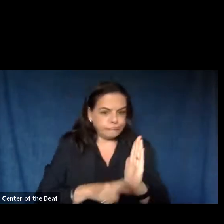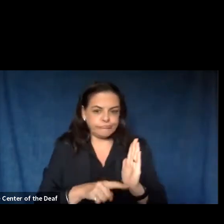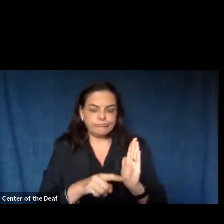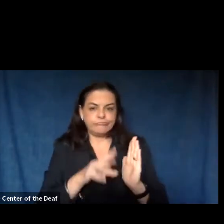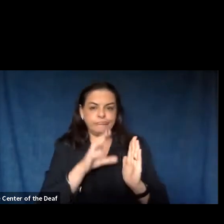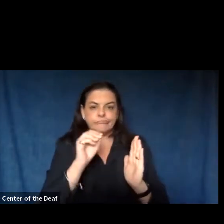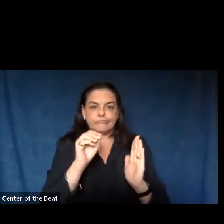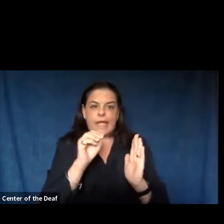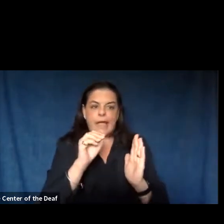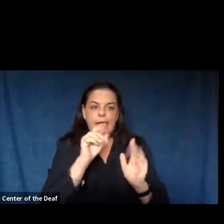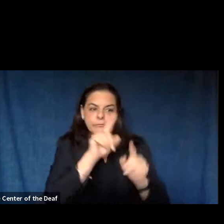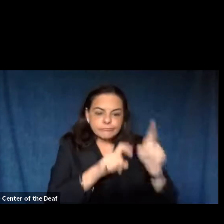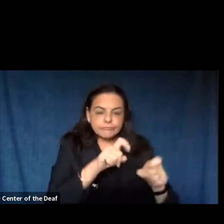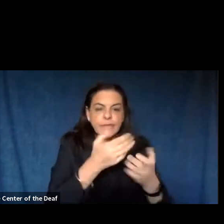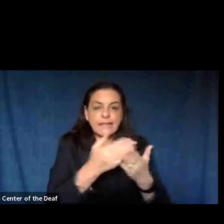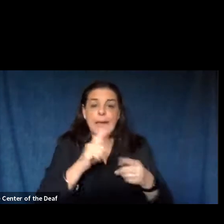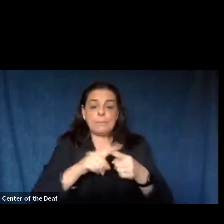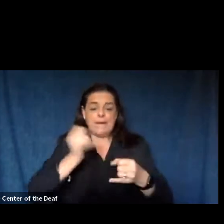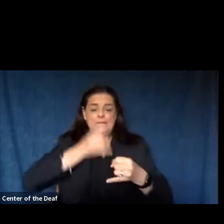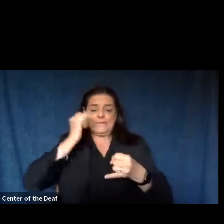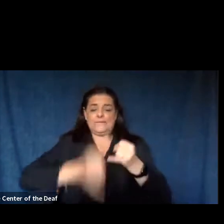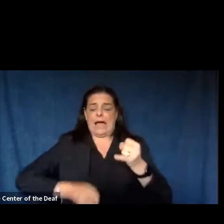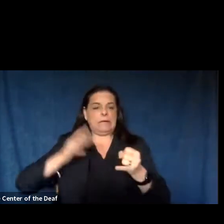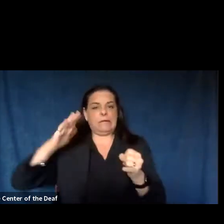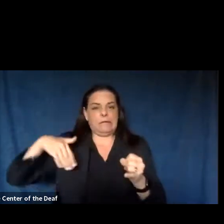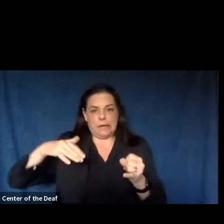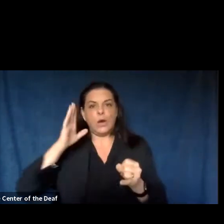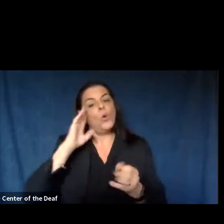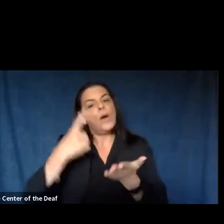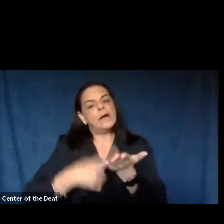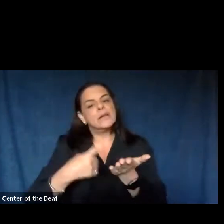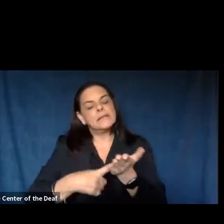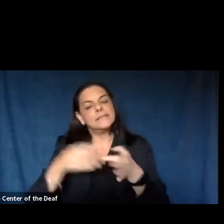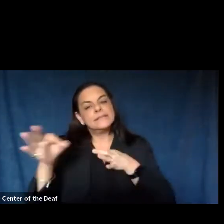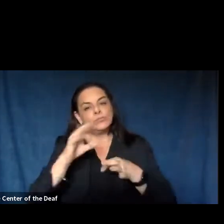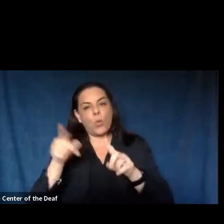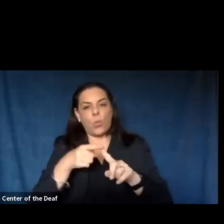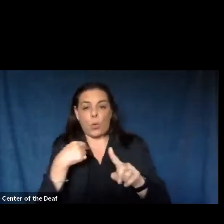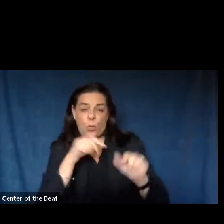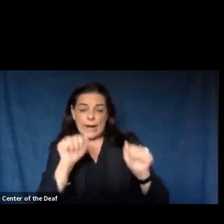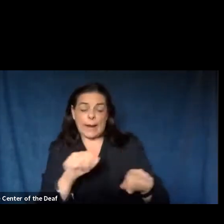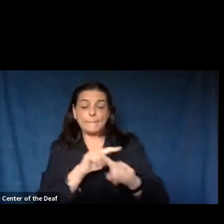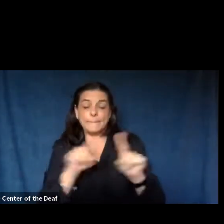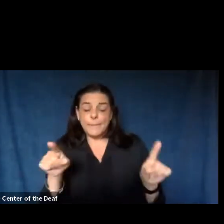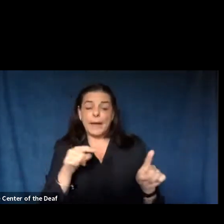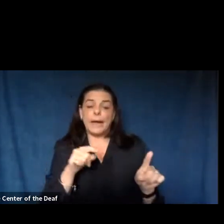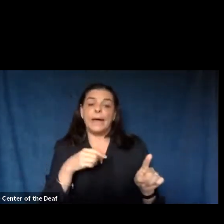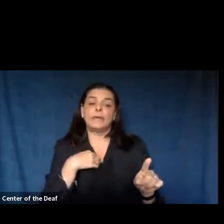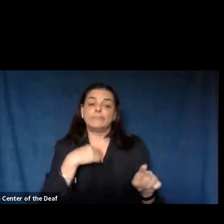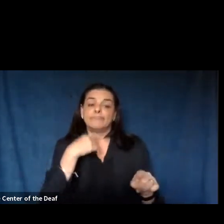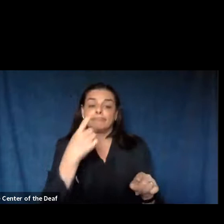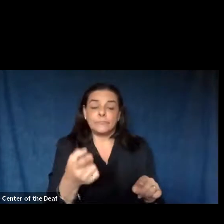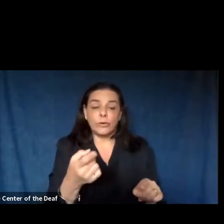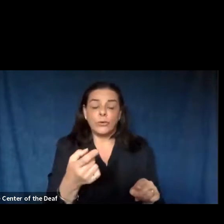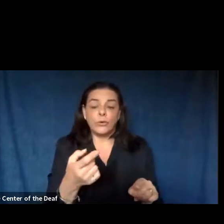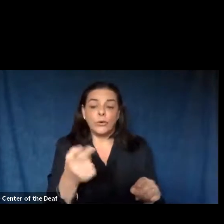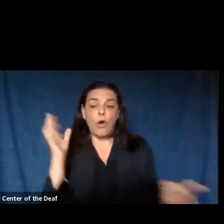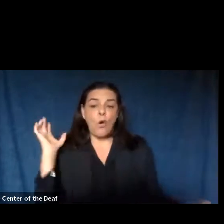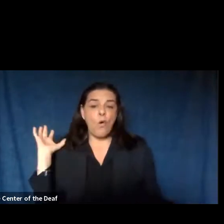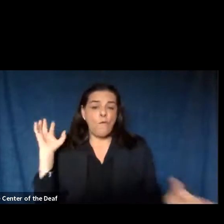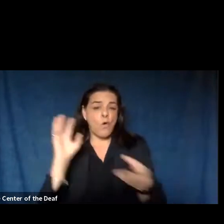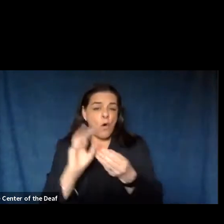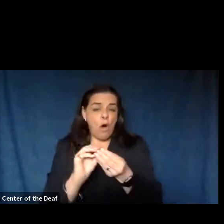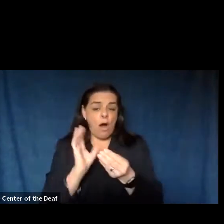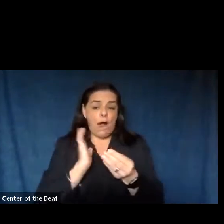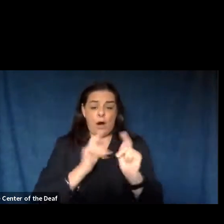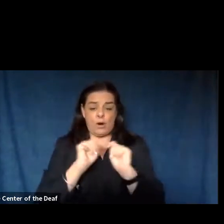to a finalized point yet. We'll talk about them when we can. But I will say that overall, our team that we